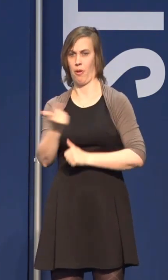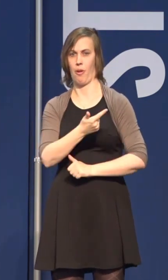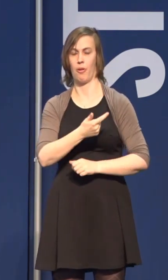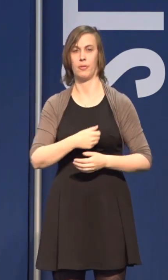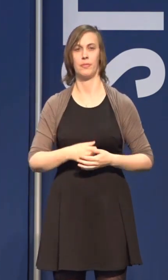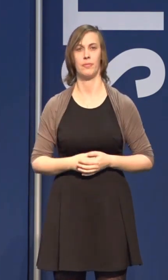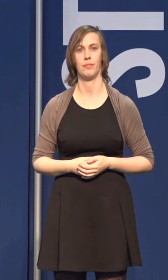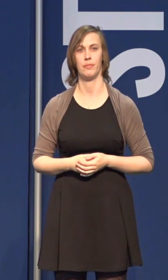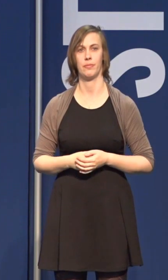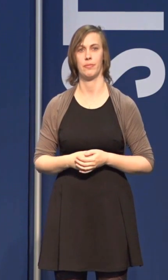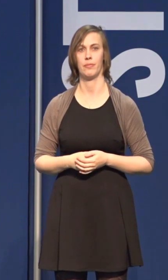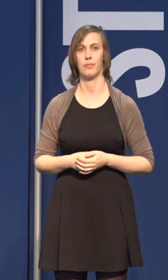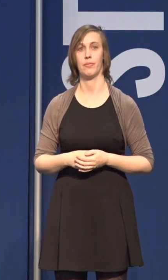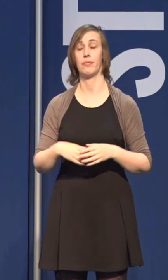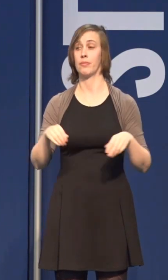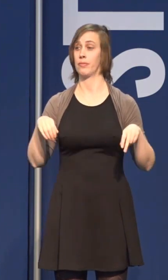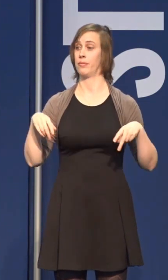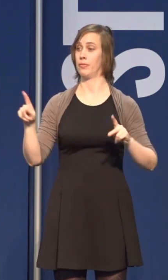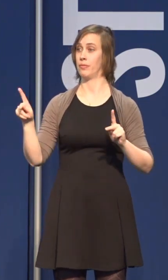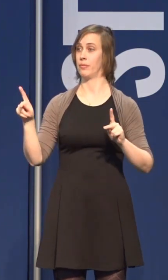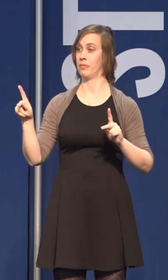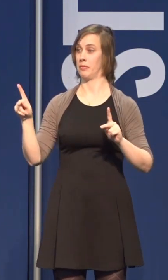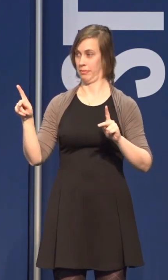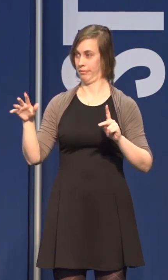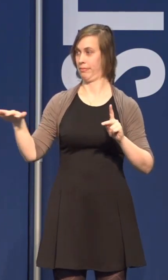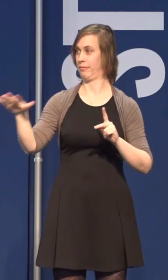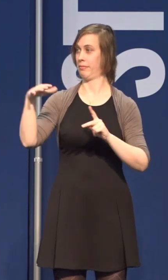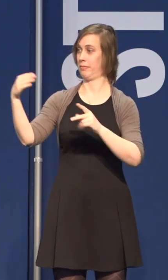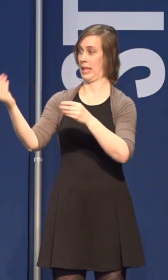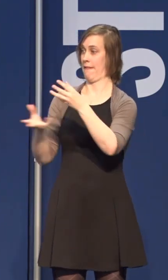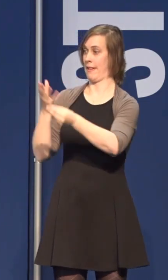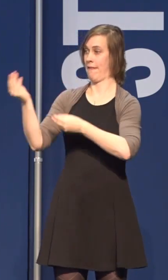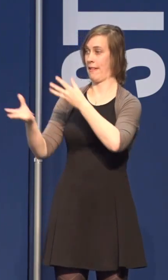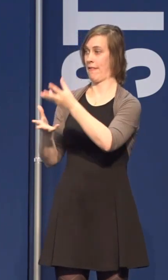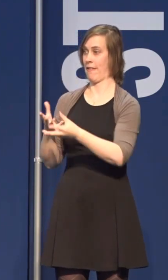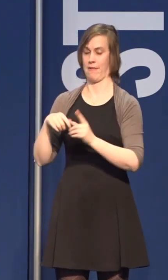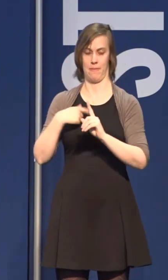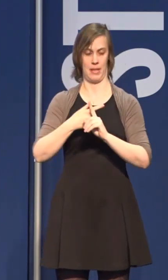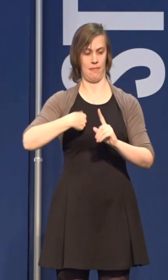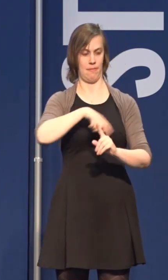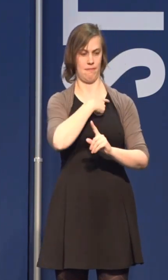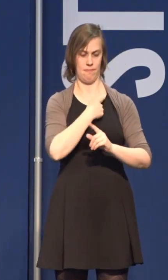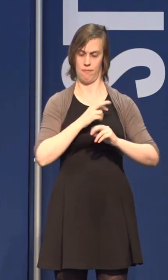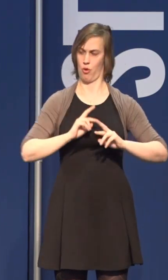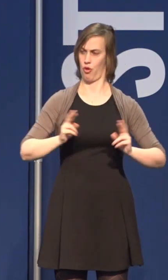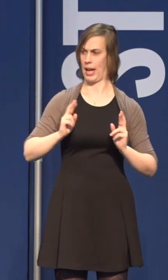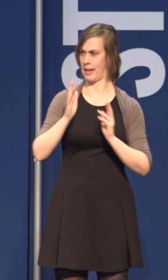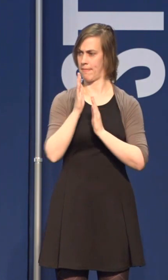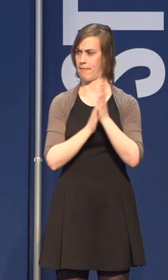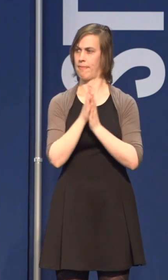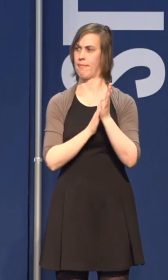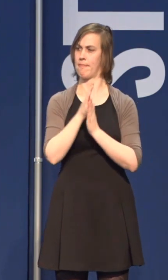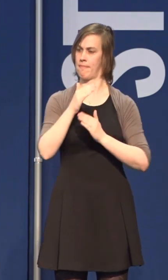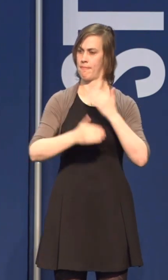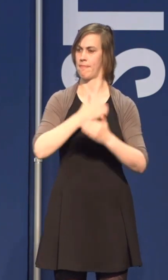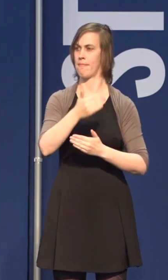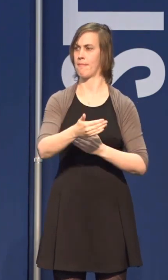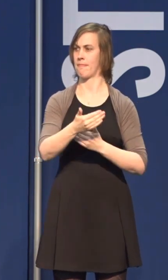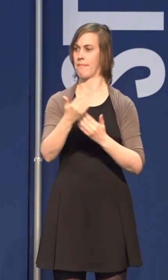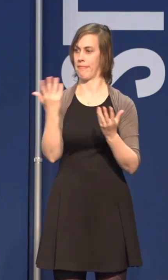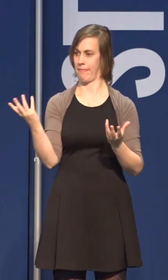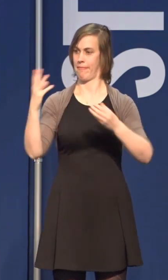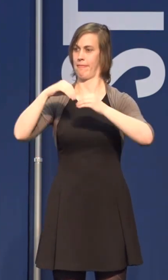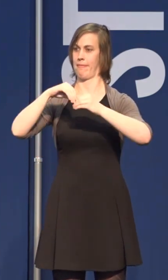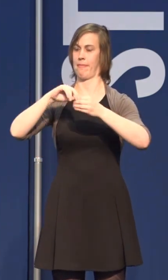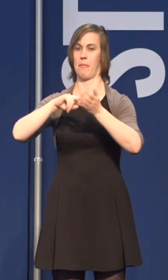paired with the students' determination to learn and strive is what led us all here to success today. So thank you to